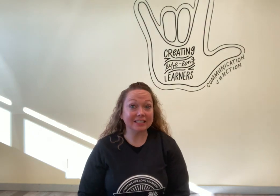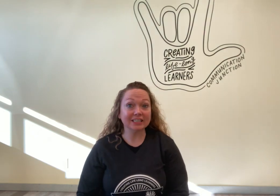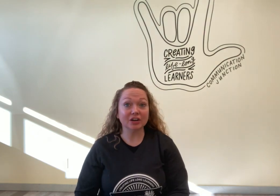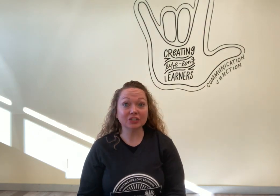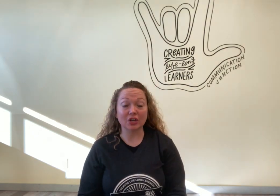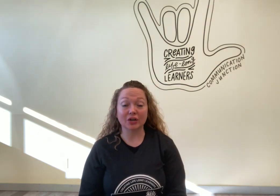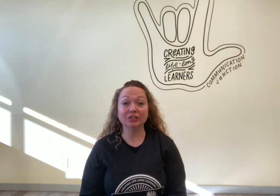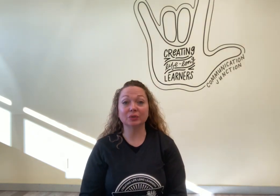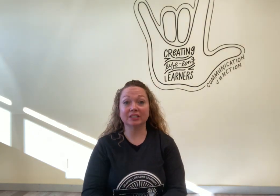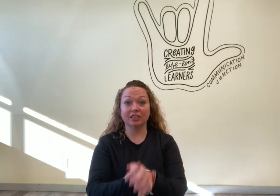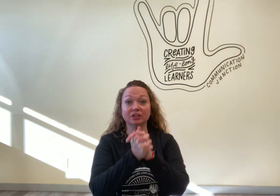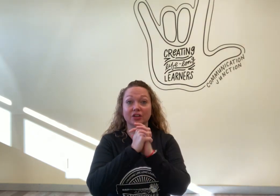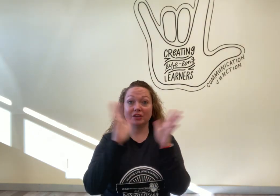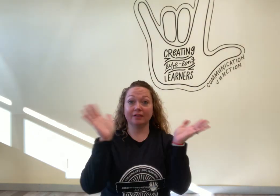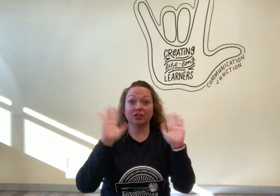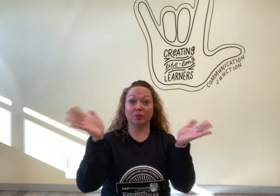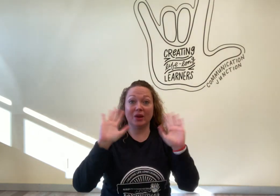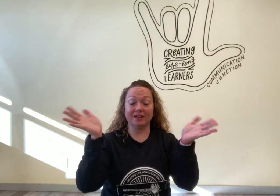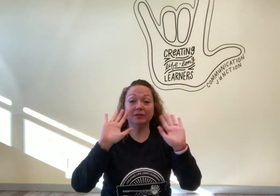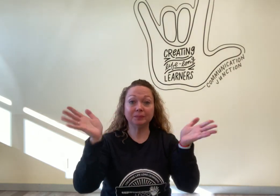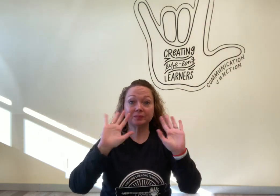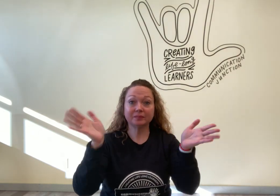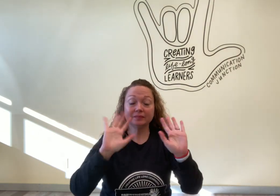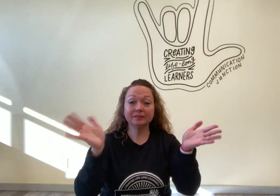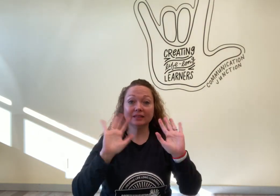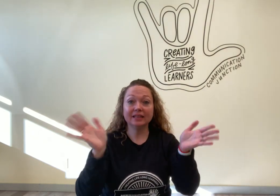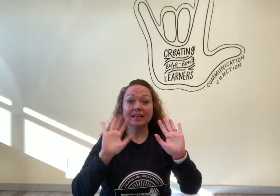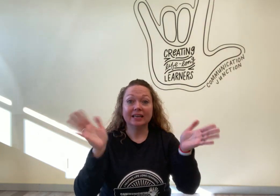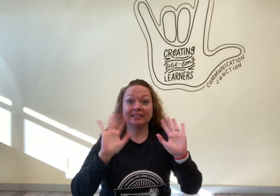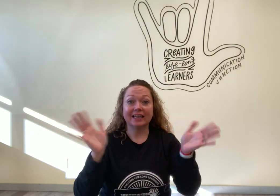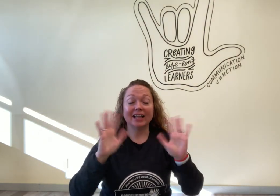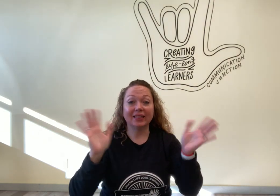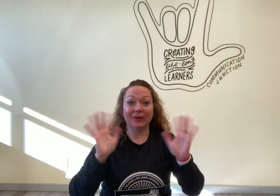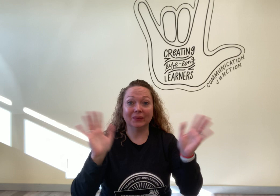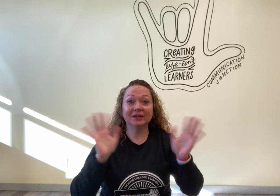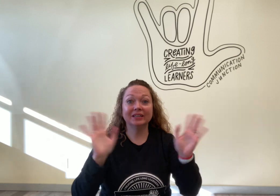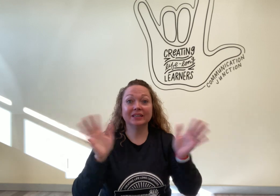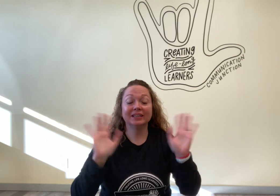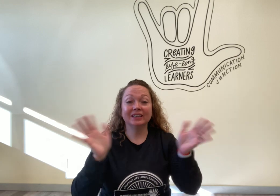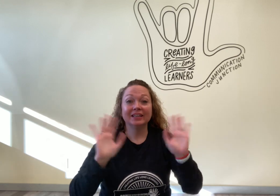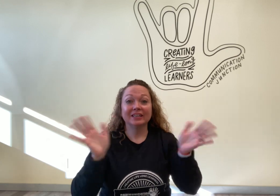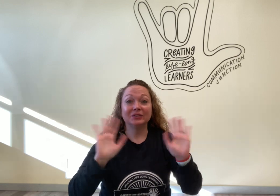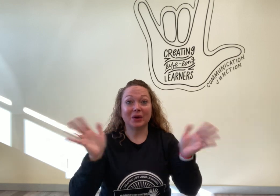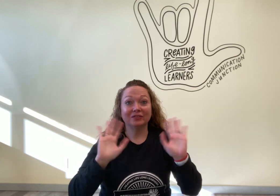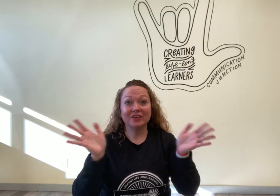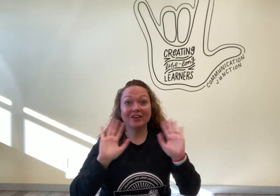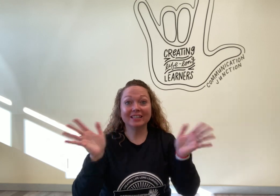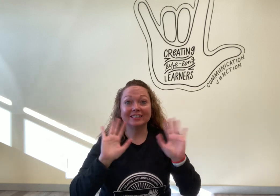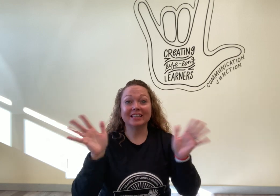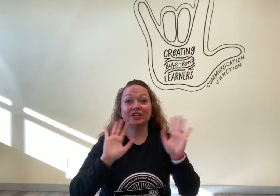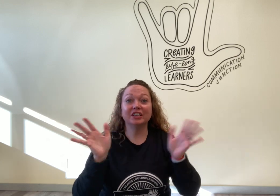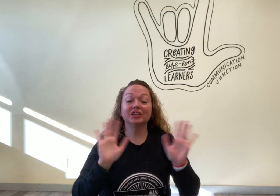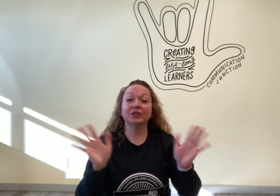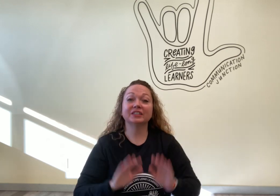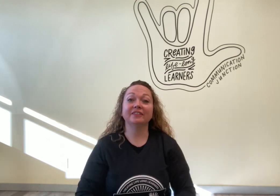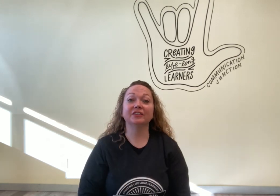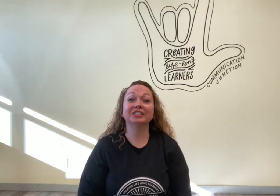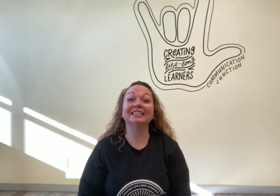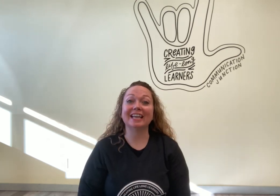our song. So to sing our song, you have to wave and say hello to all of our friends. And then you need to know the sign for today.